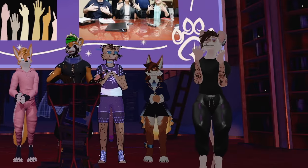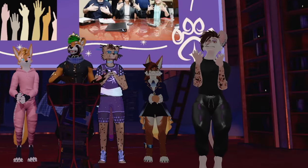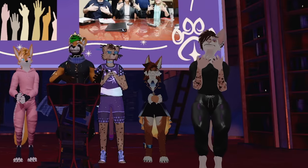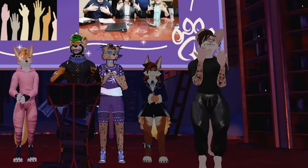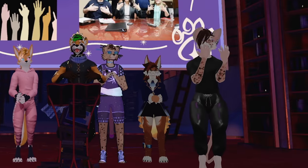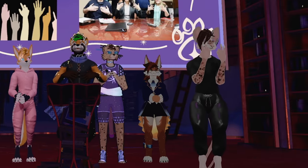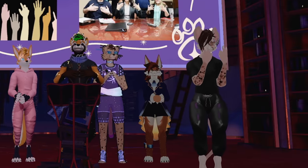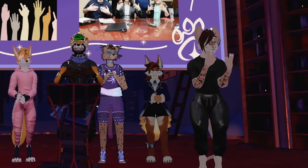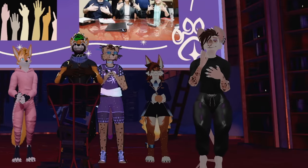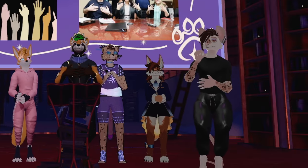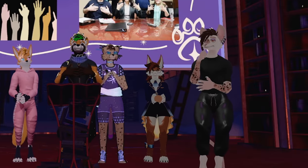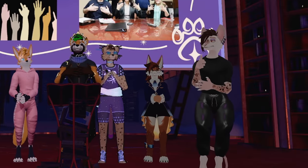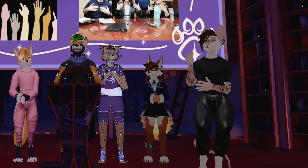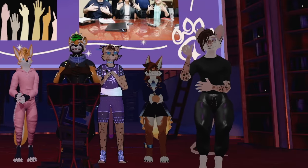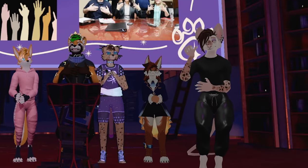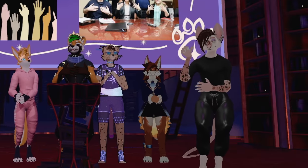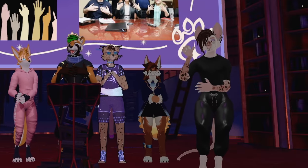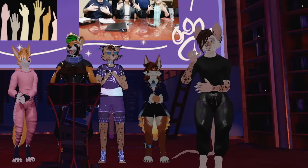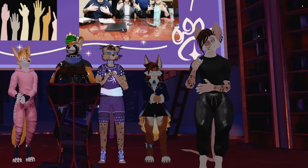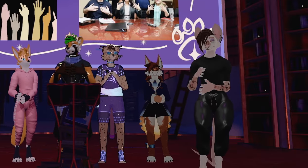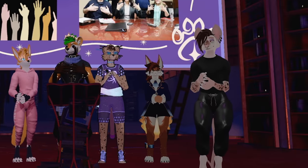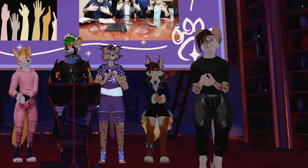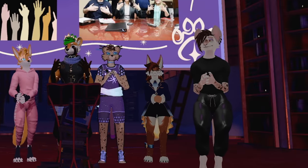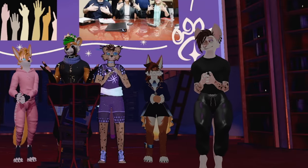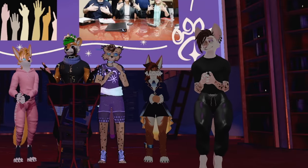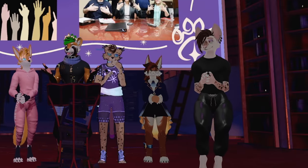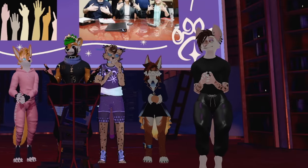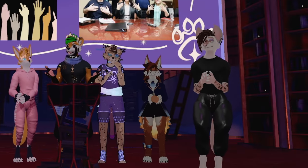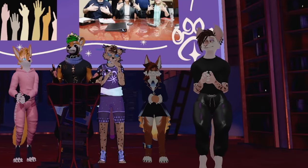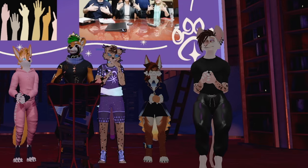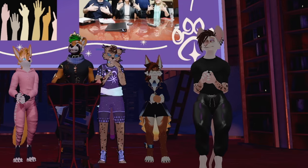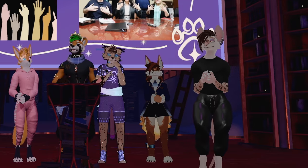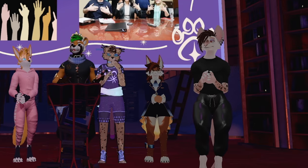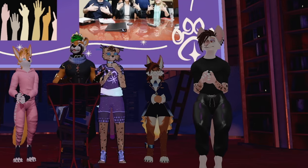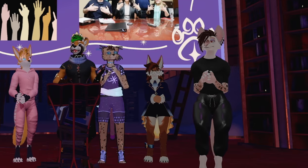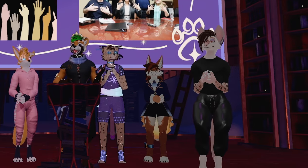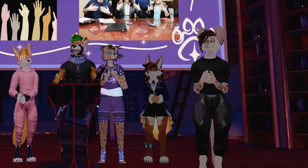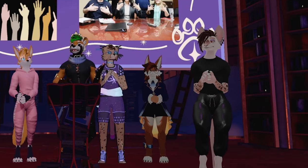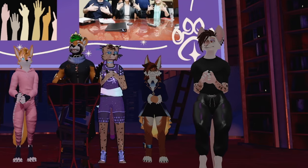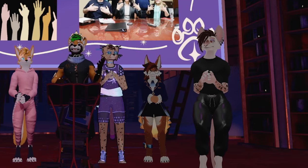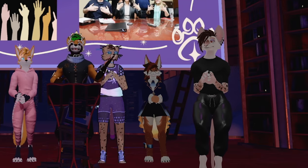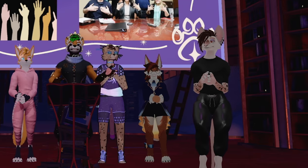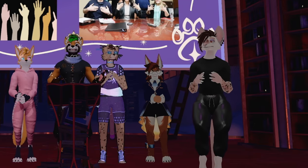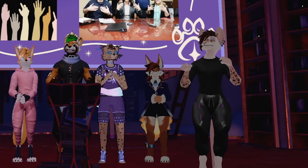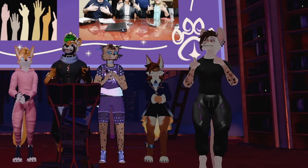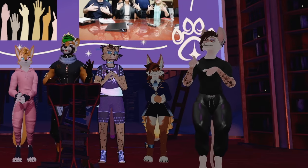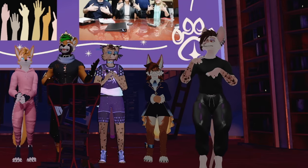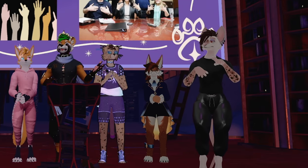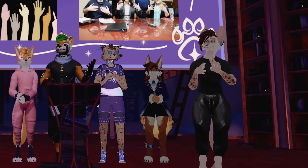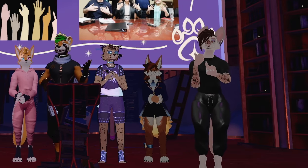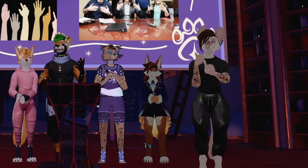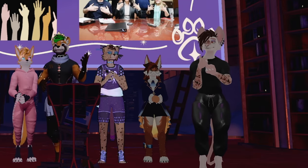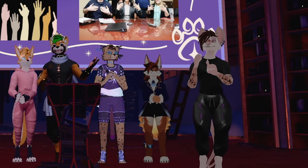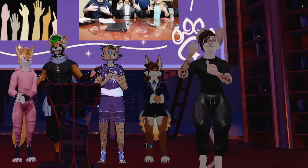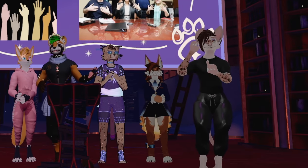auditory. There are also people who are deaf musicians, so there is deaf music as